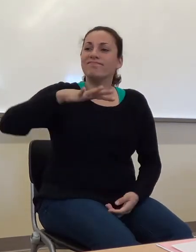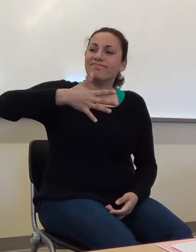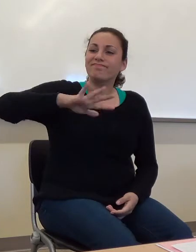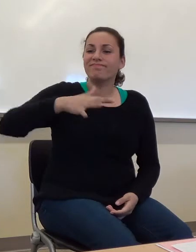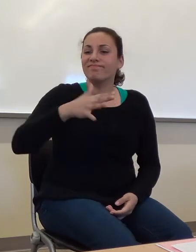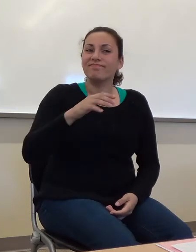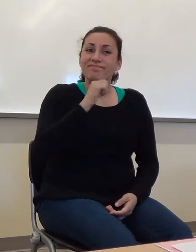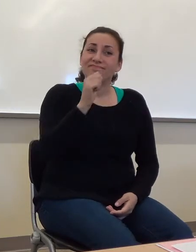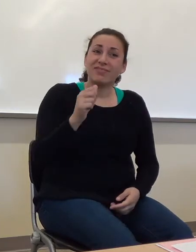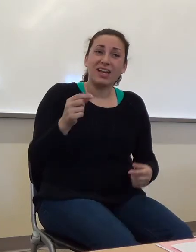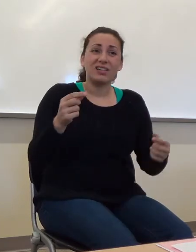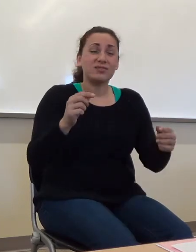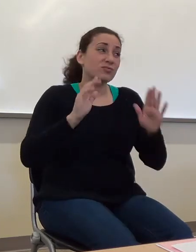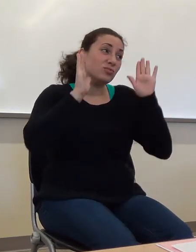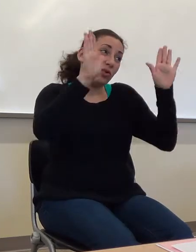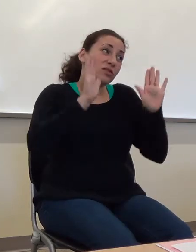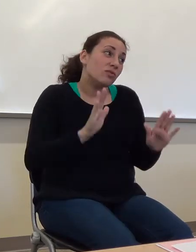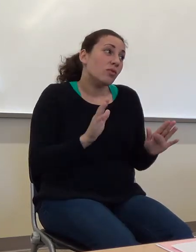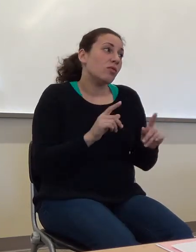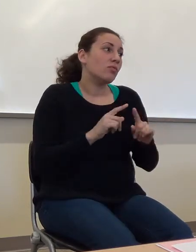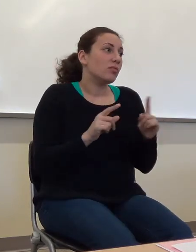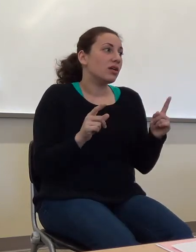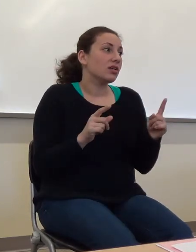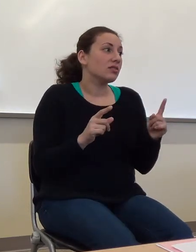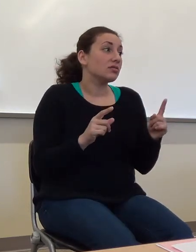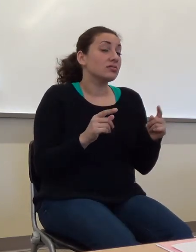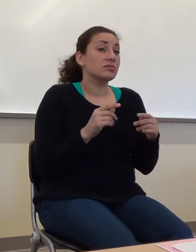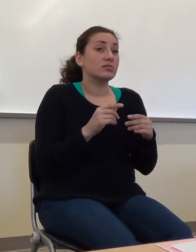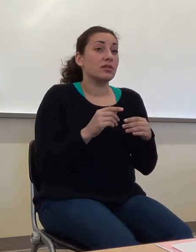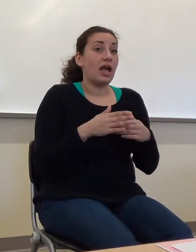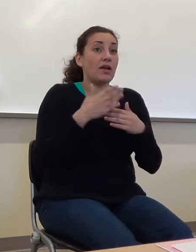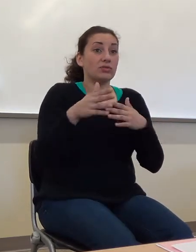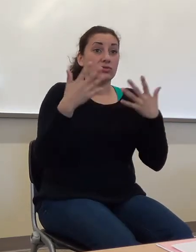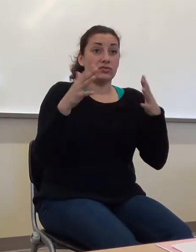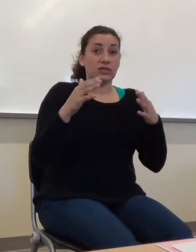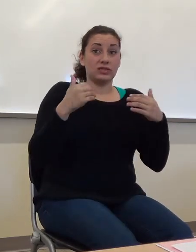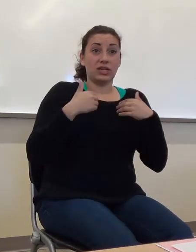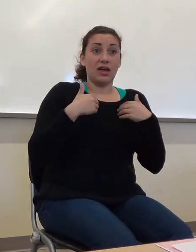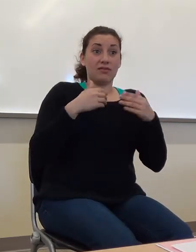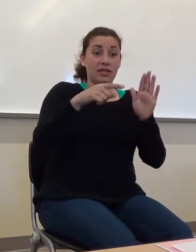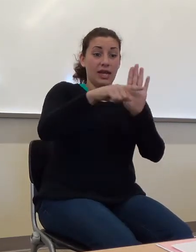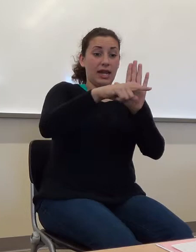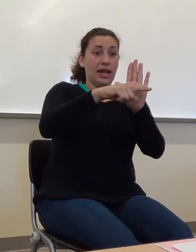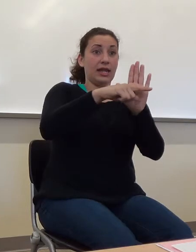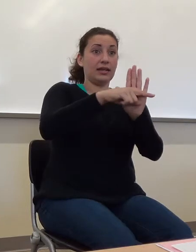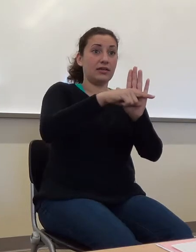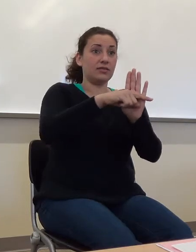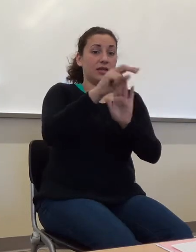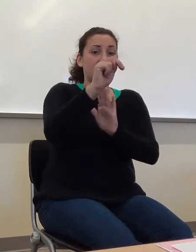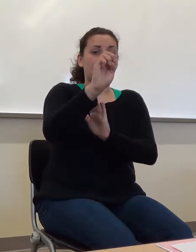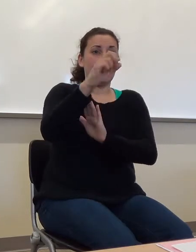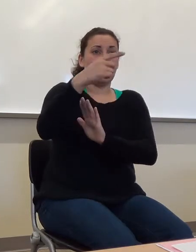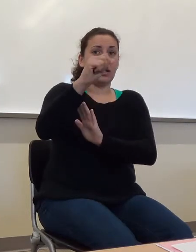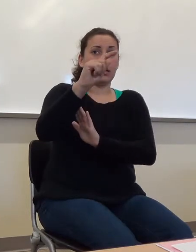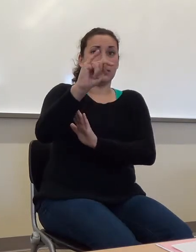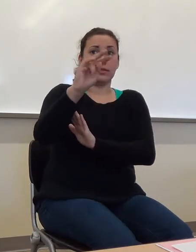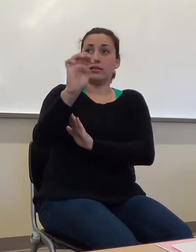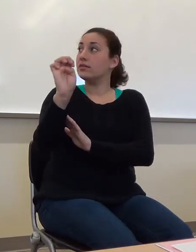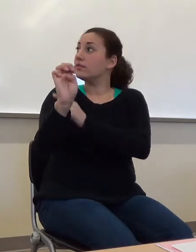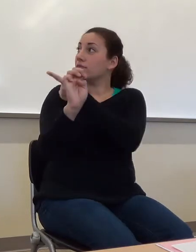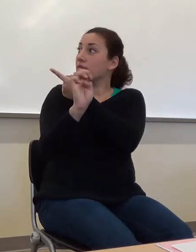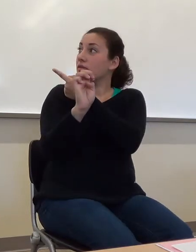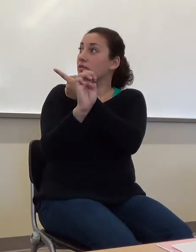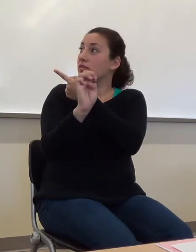not great, but once you get that negative in there, basically, like I said, I gave people credit for this,